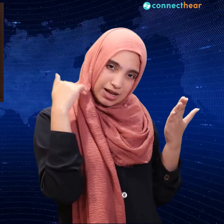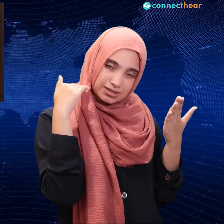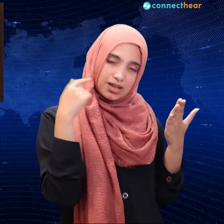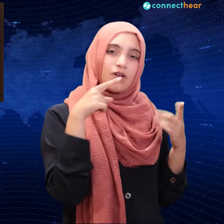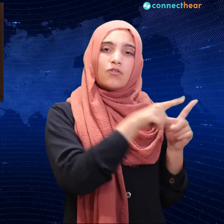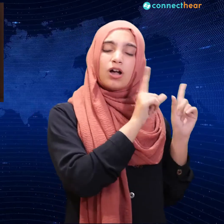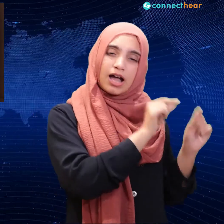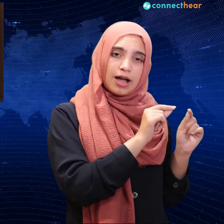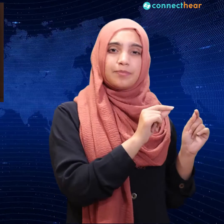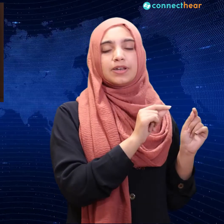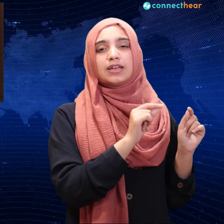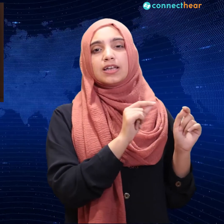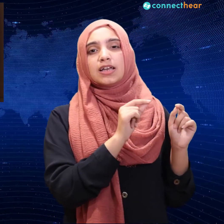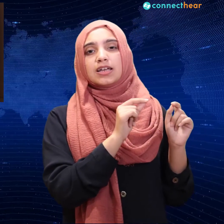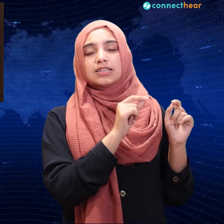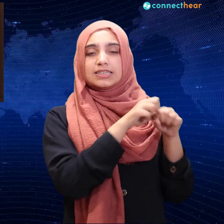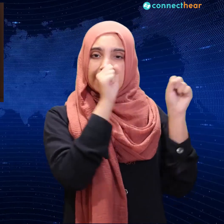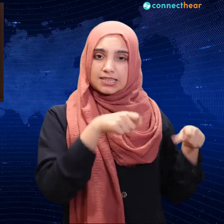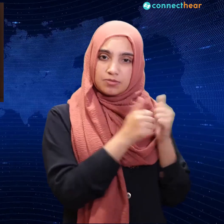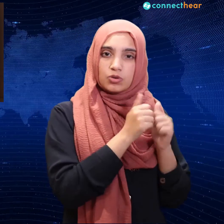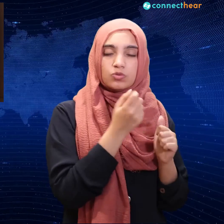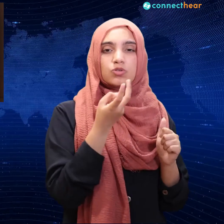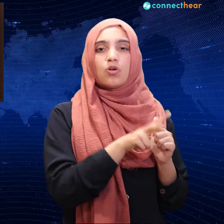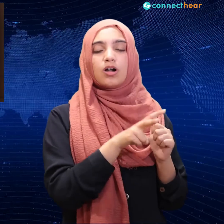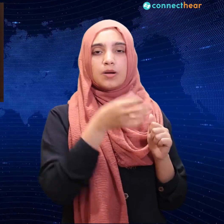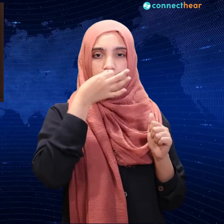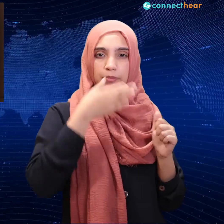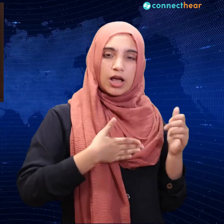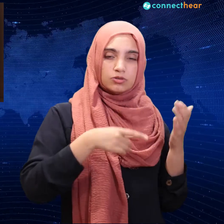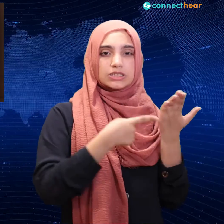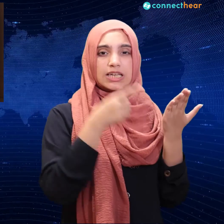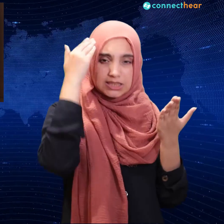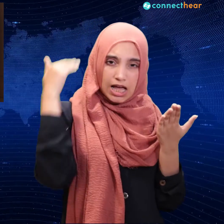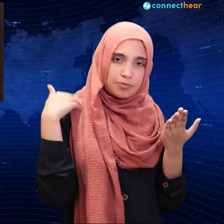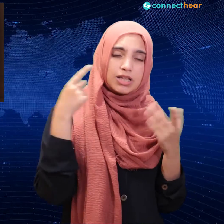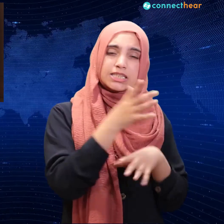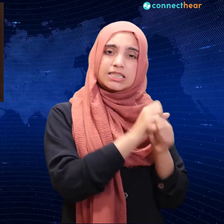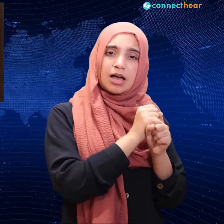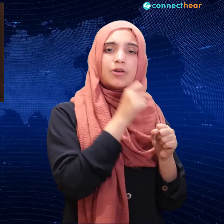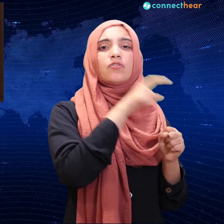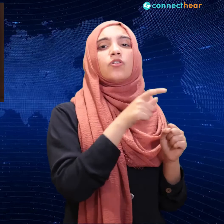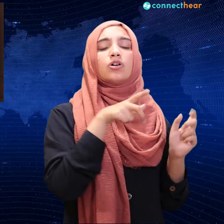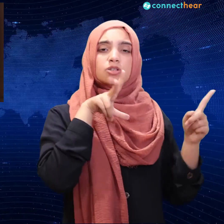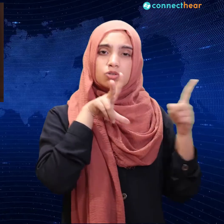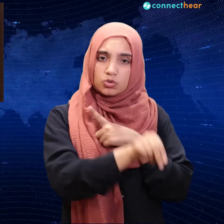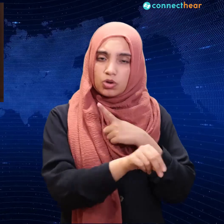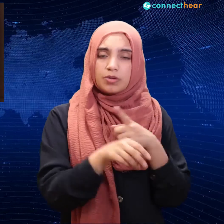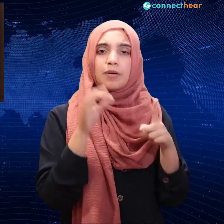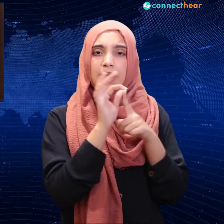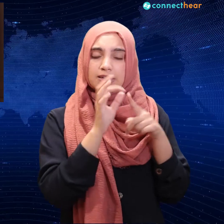Pakistani Taliban, and the Baloch terrorists. So if there is chaos in Afghanistan, if there's